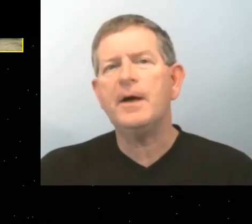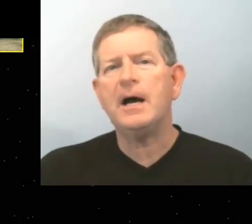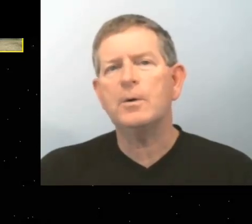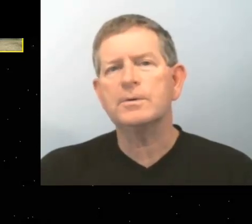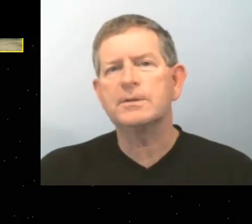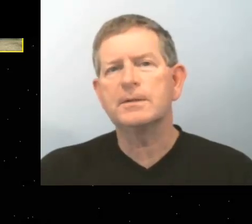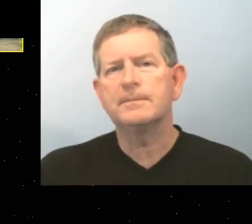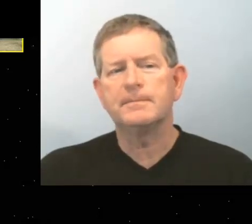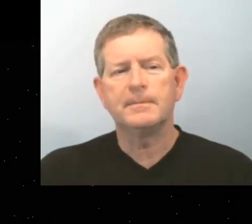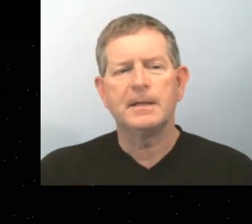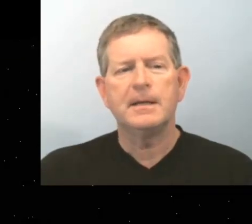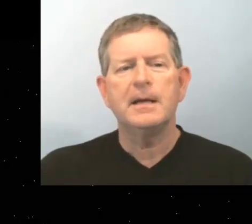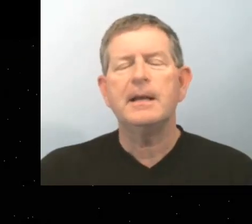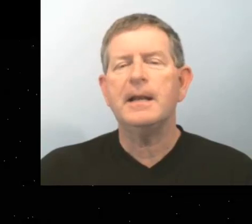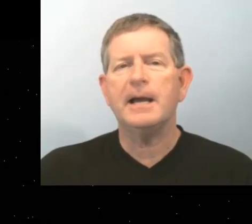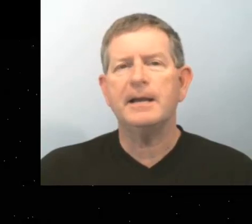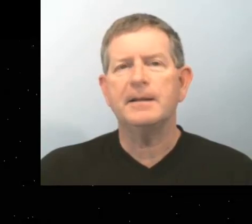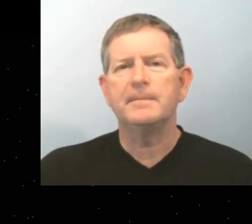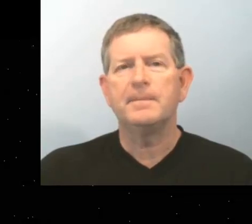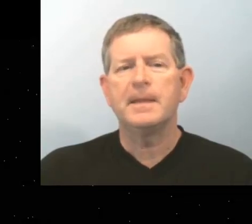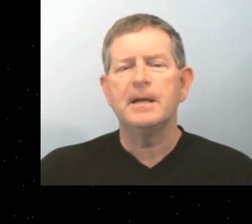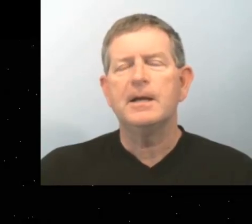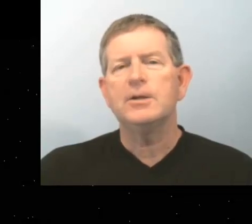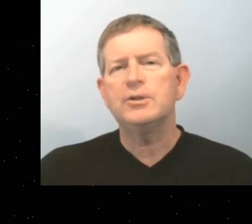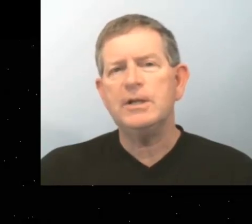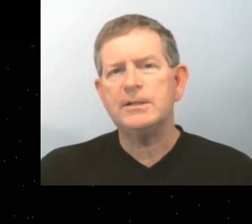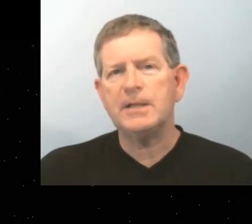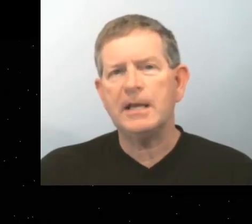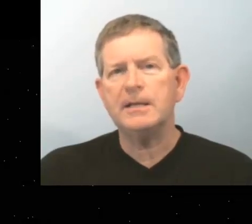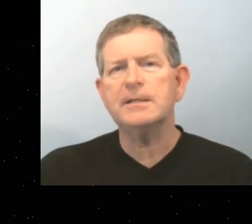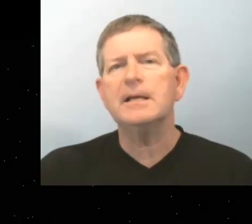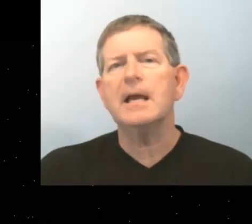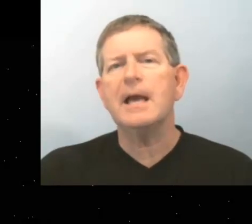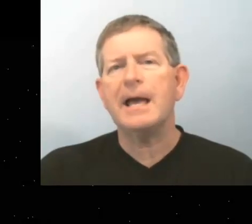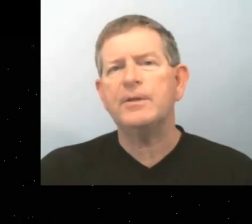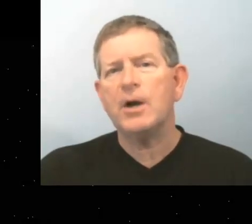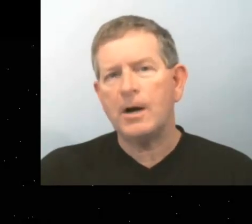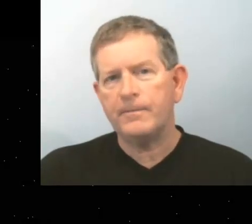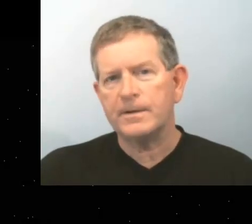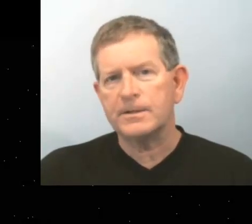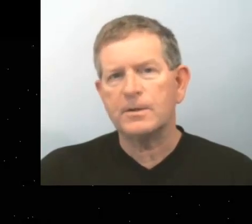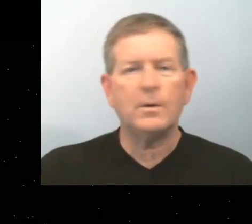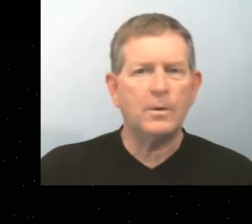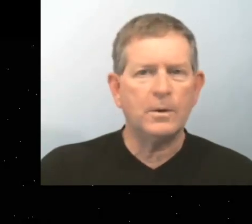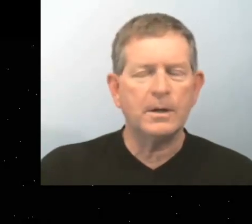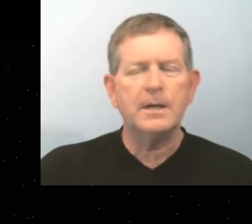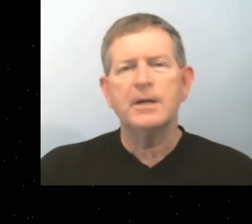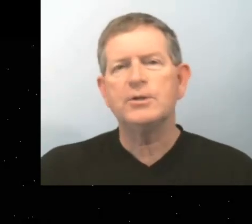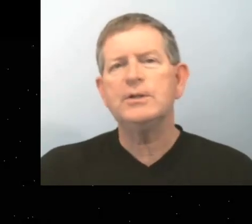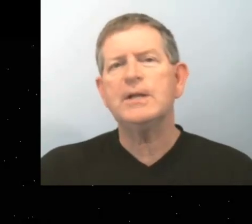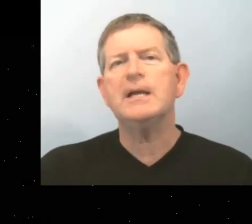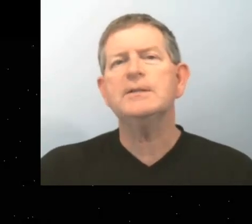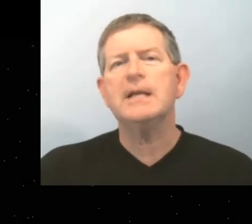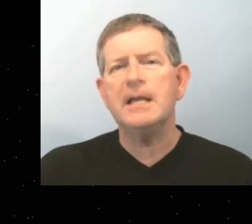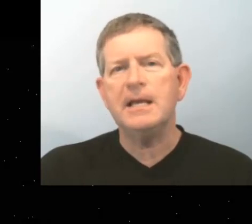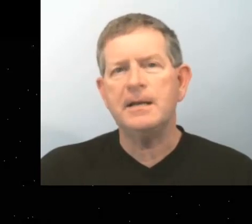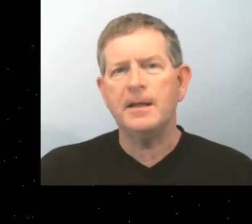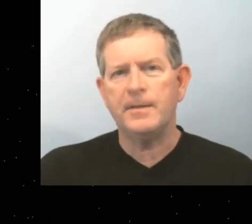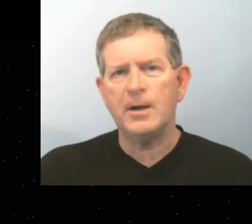the house. 9. She stays at the office, or she stays in the